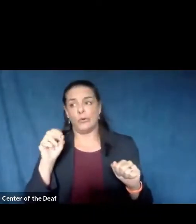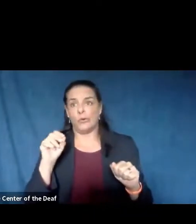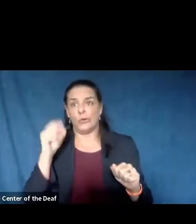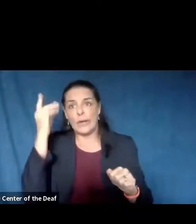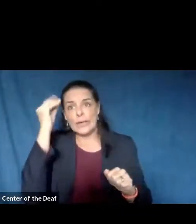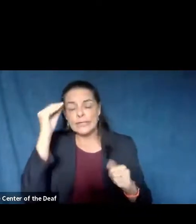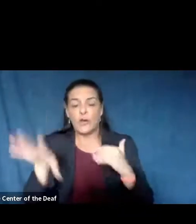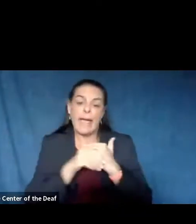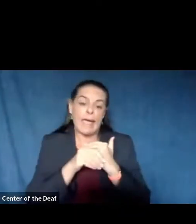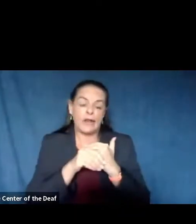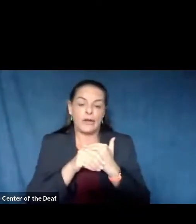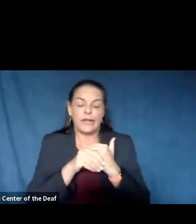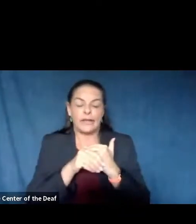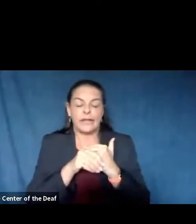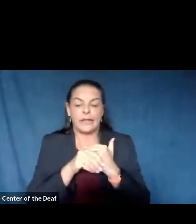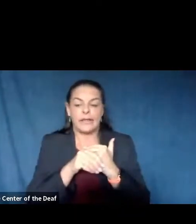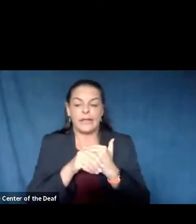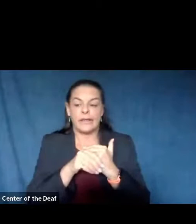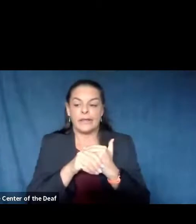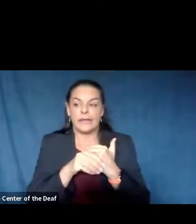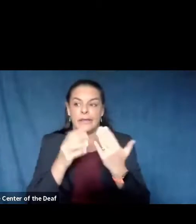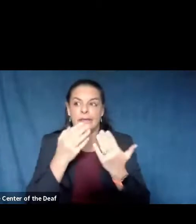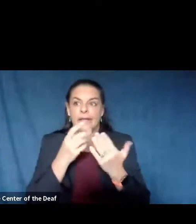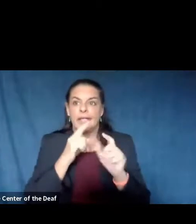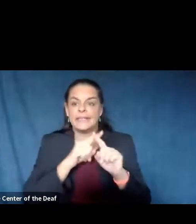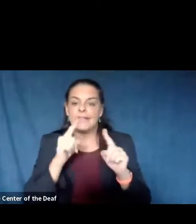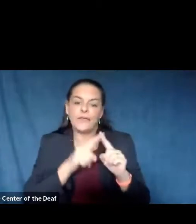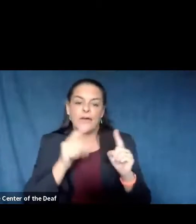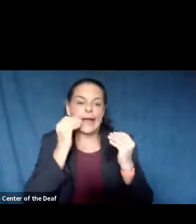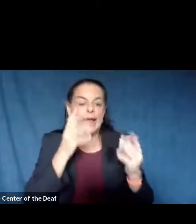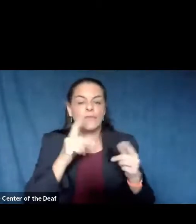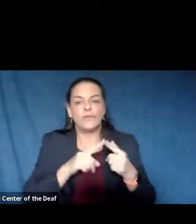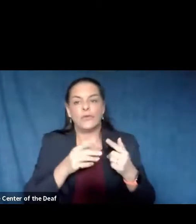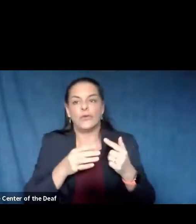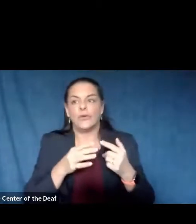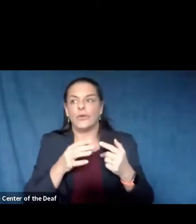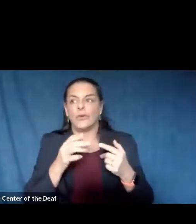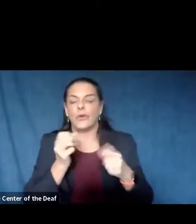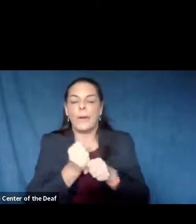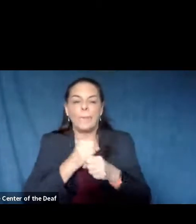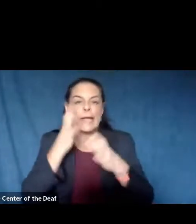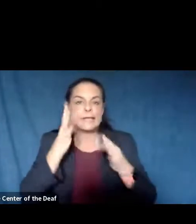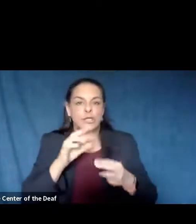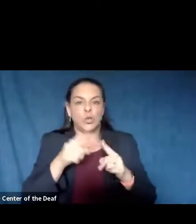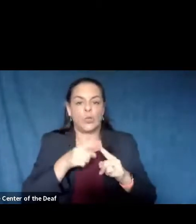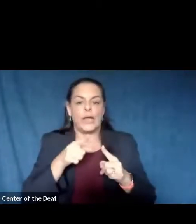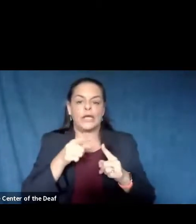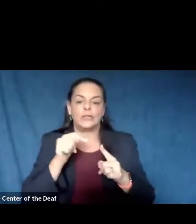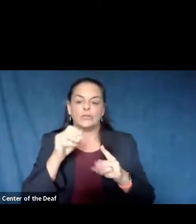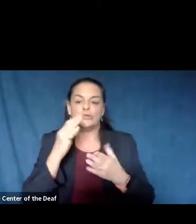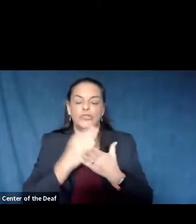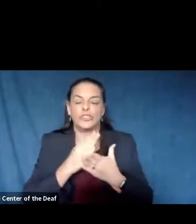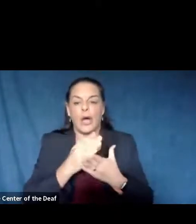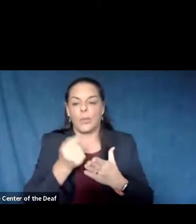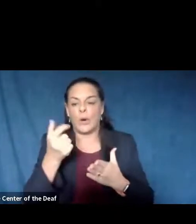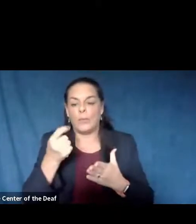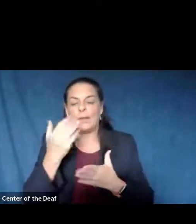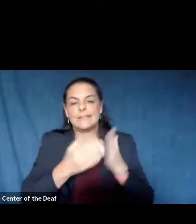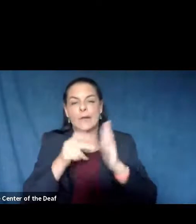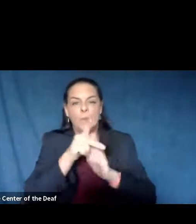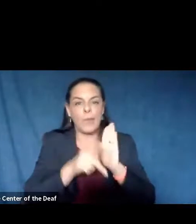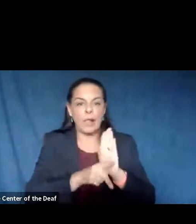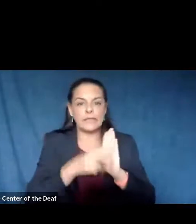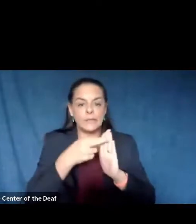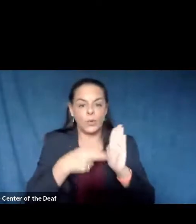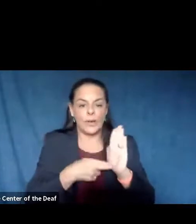adding some metrics to help make decisions on when to start removing some of the policy recommendations or regulations